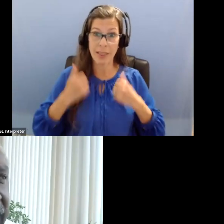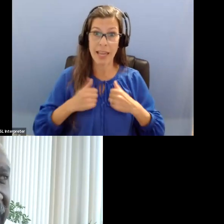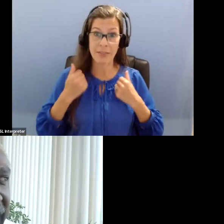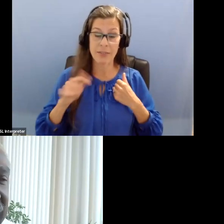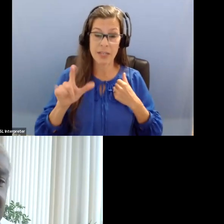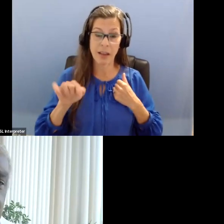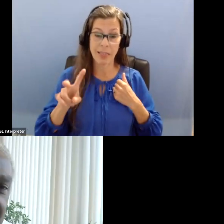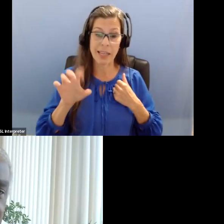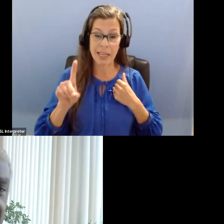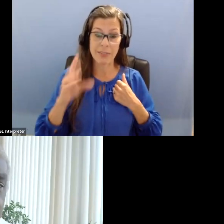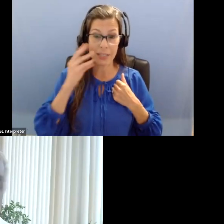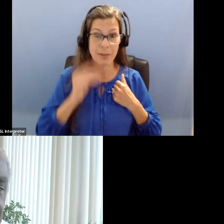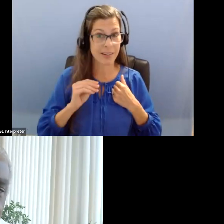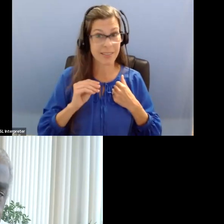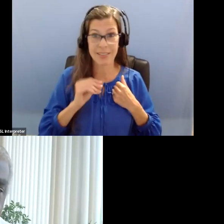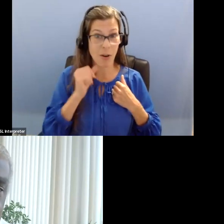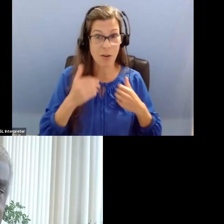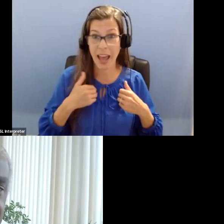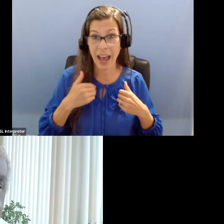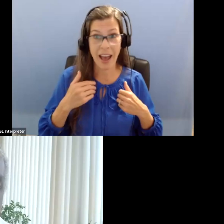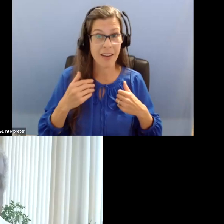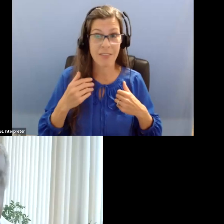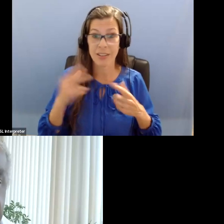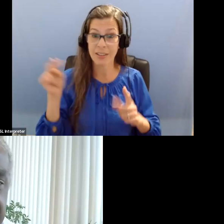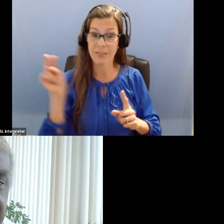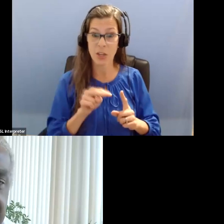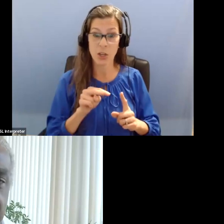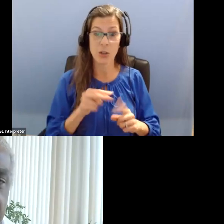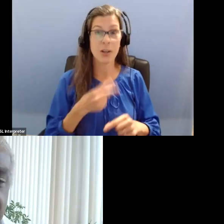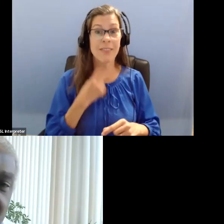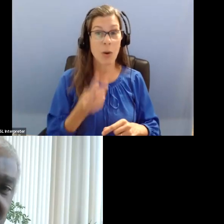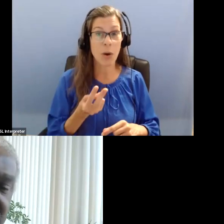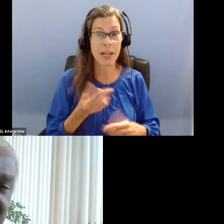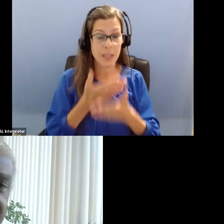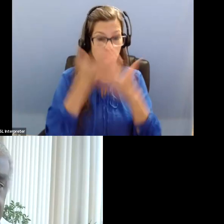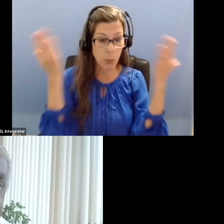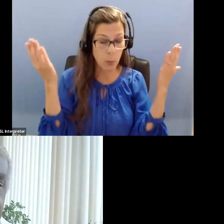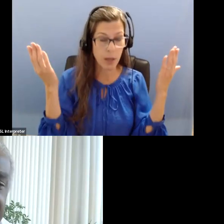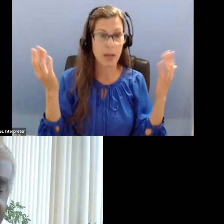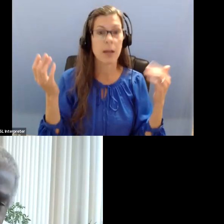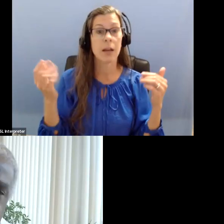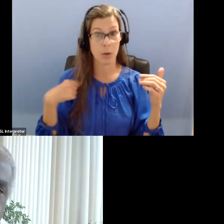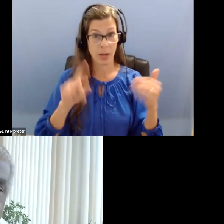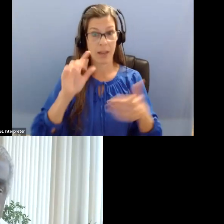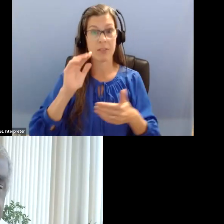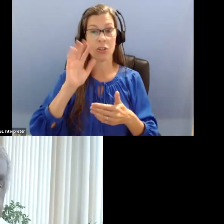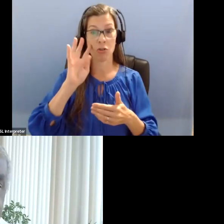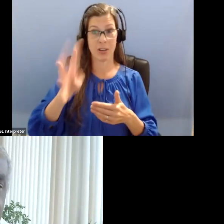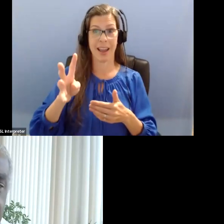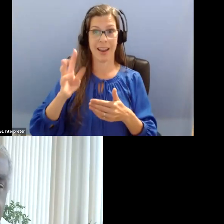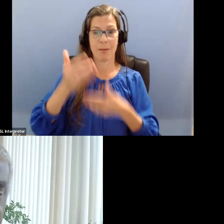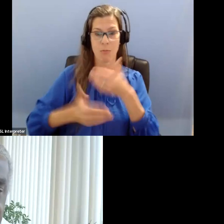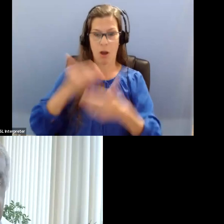so I think it's really important that we have created a process that prioritizes getting those